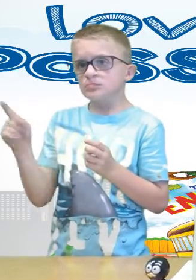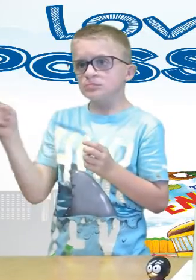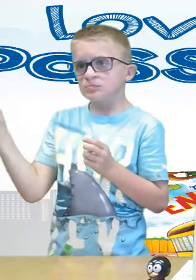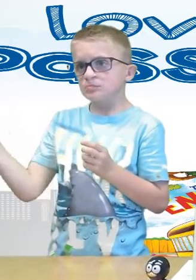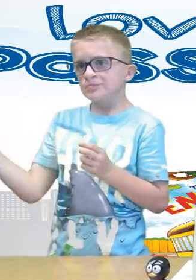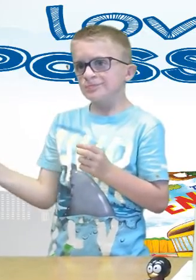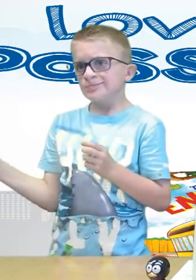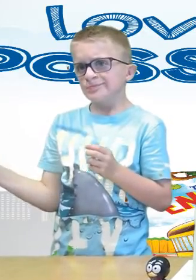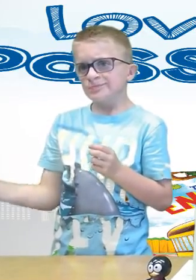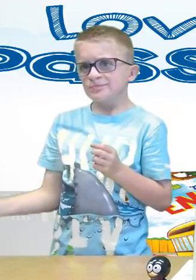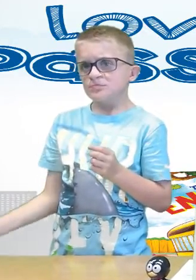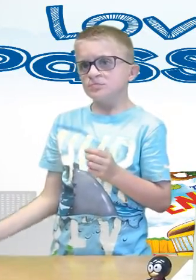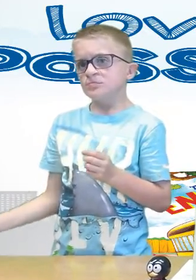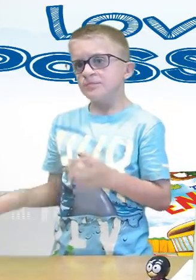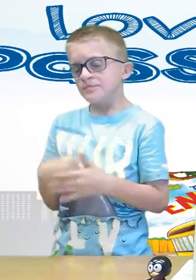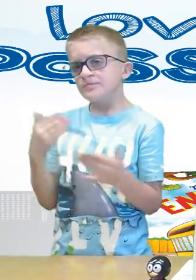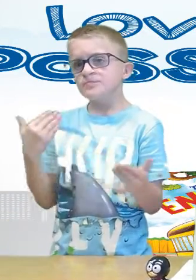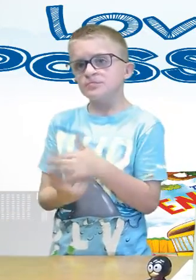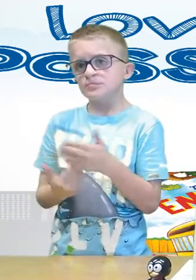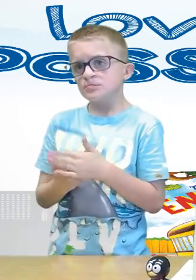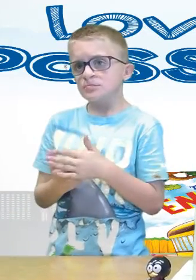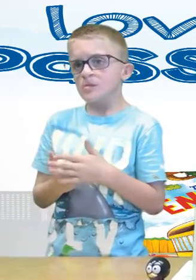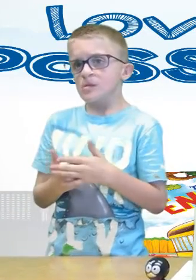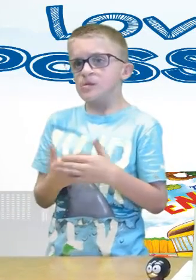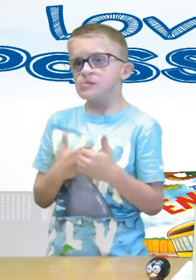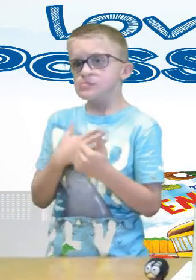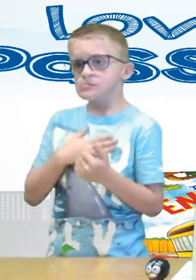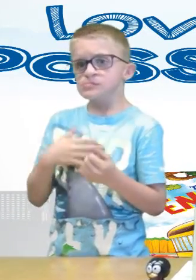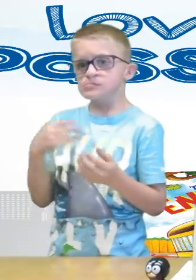everyone. Please stand for the Pledge of Allegiance.